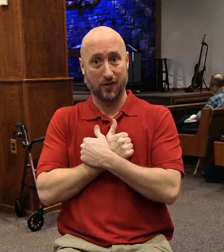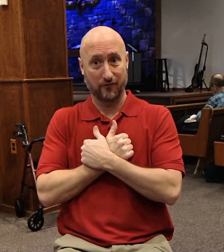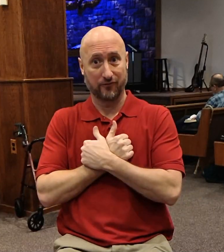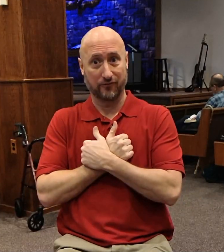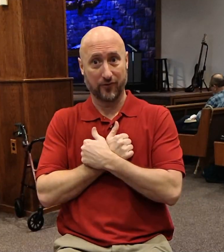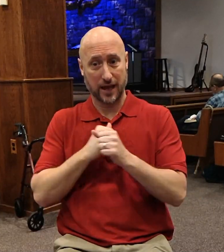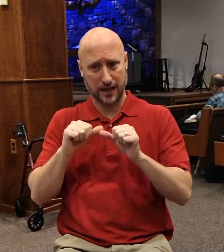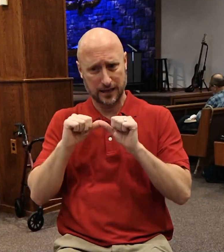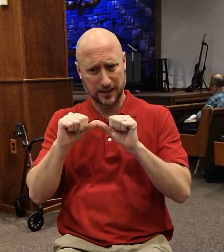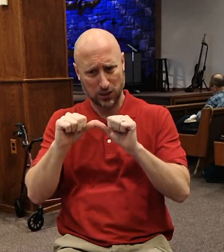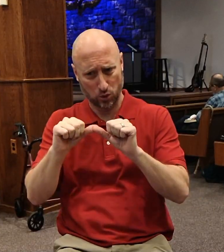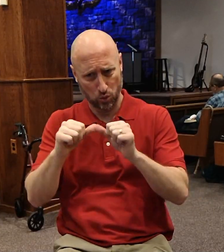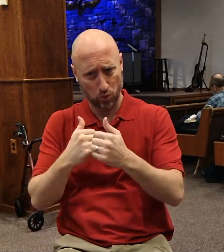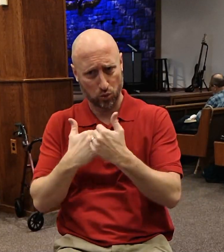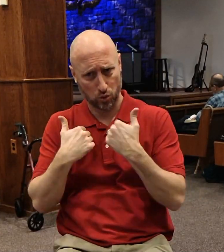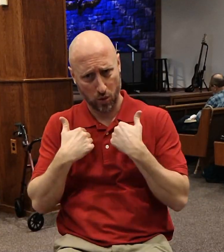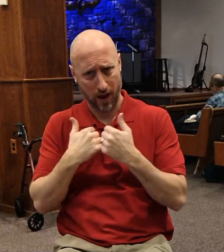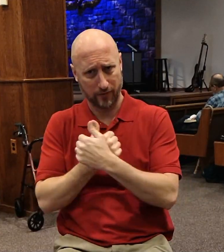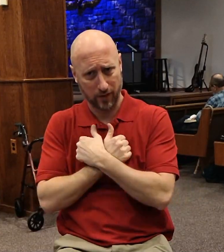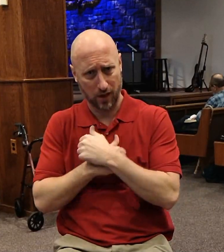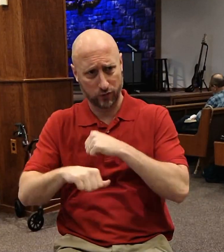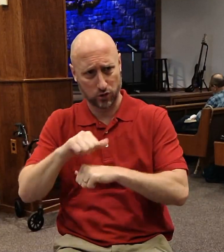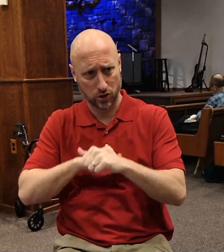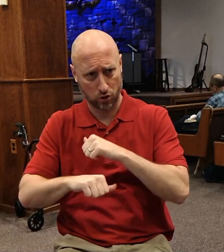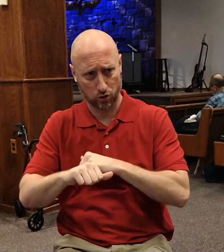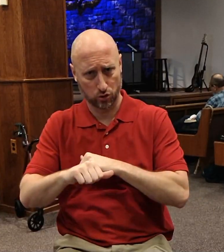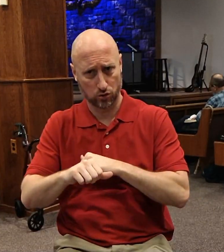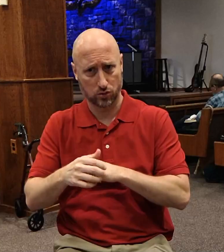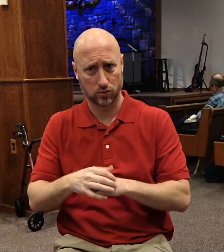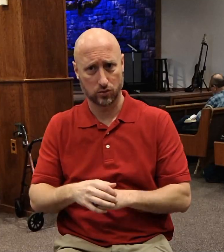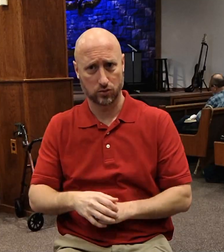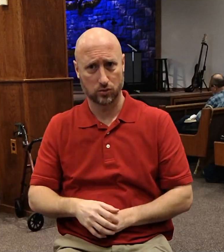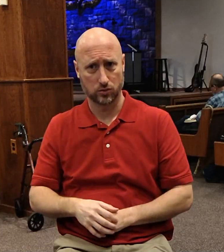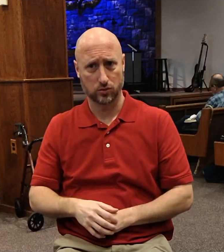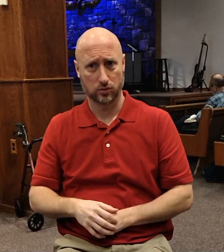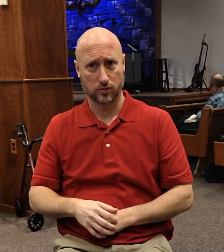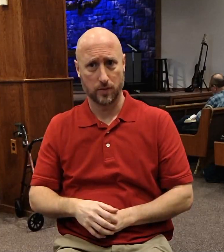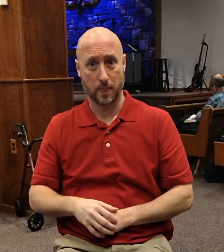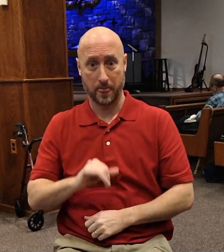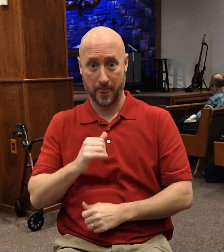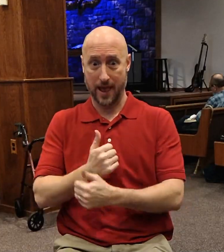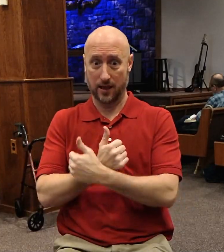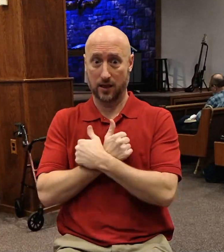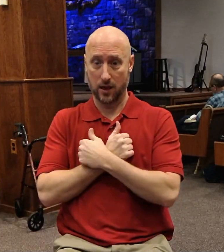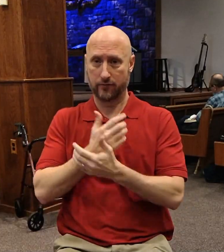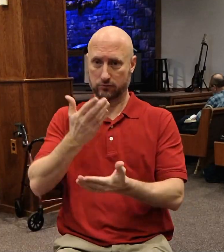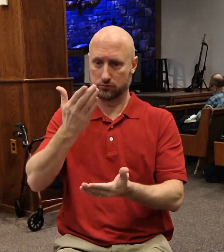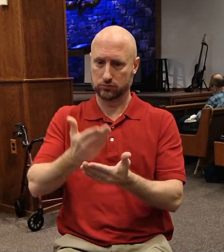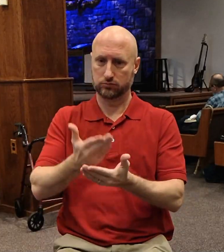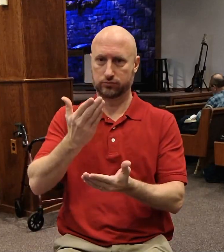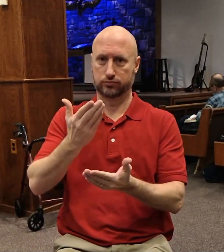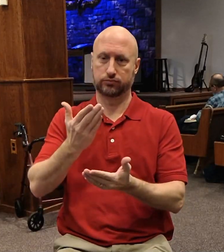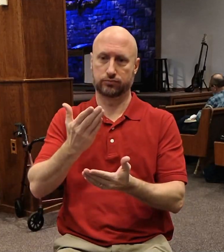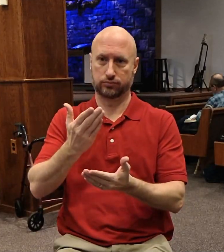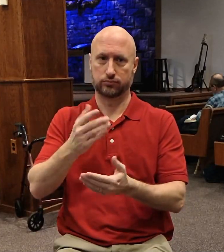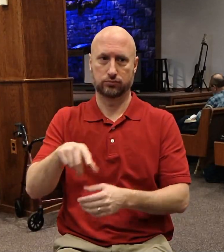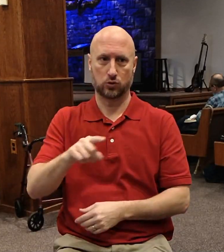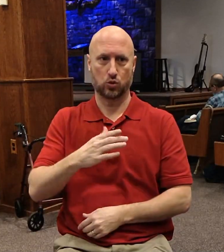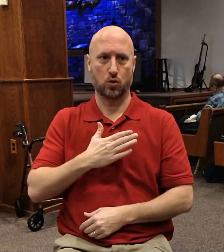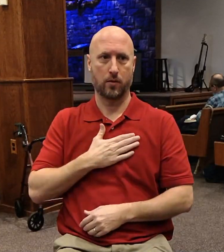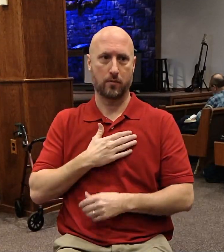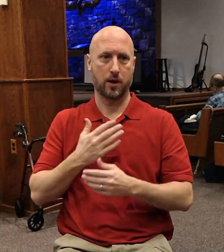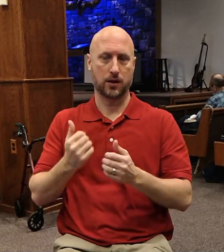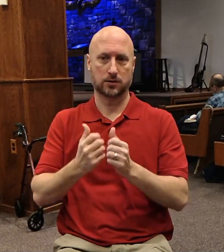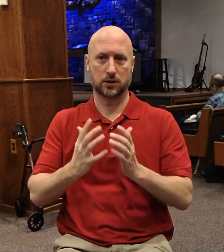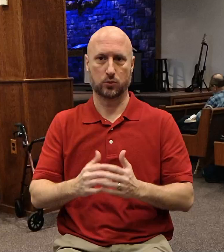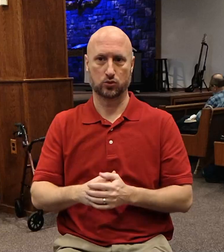for one another. by this. Now, by the way, that, the this,